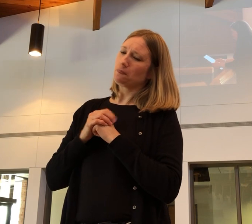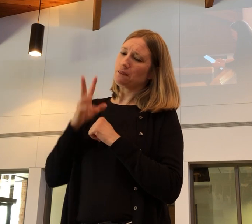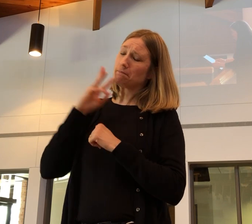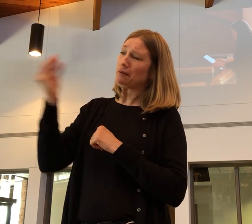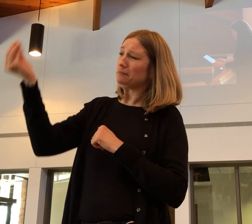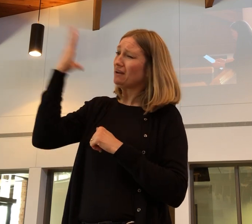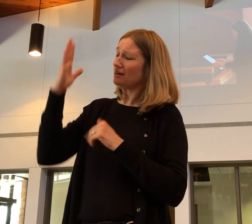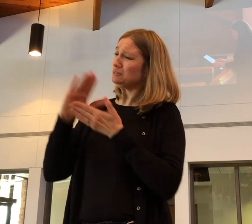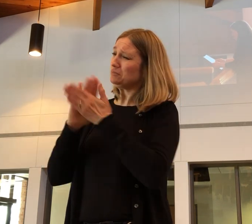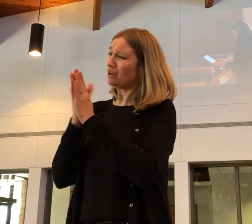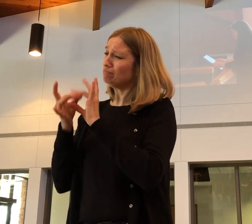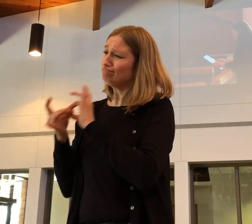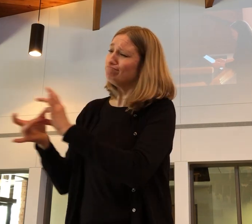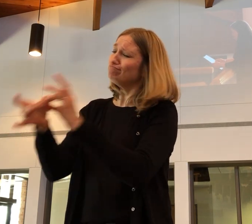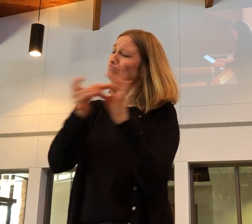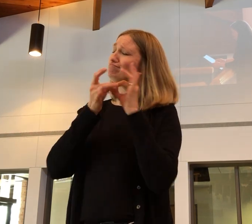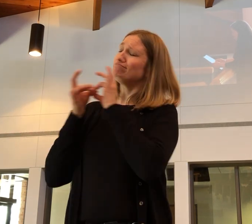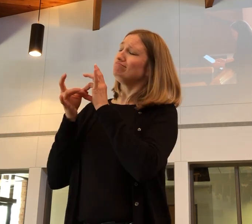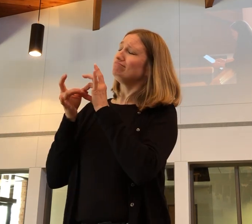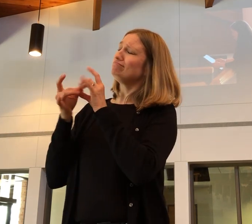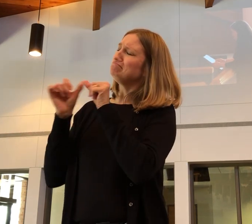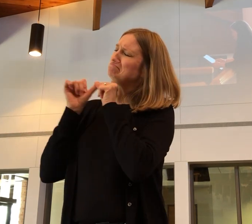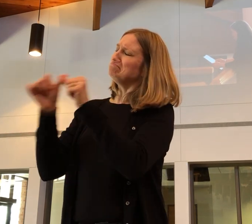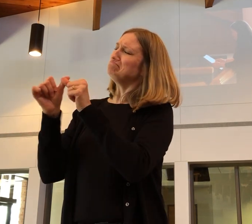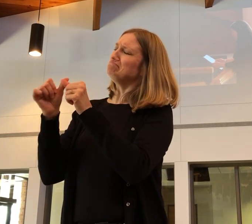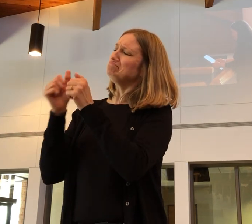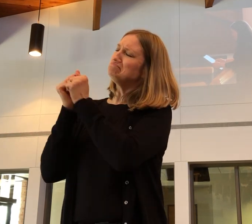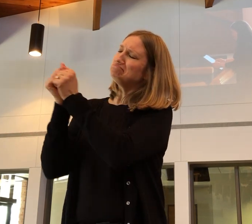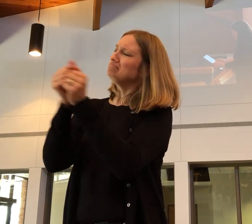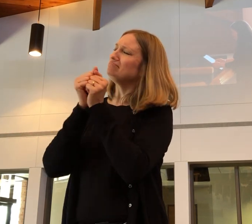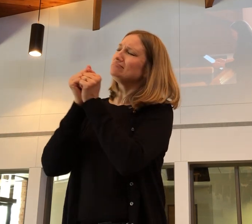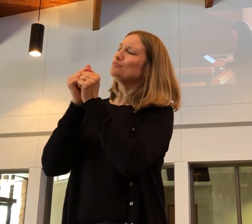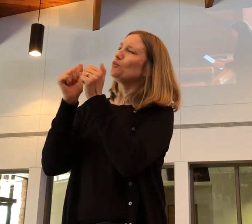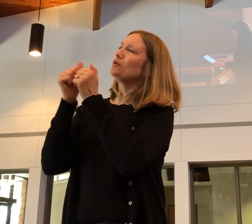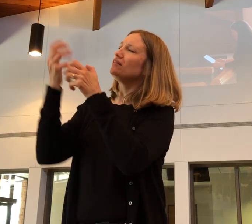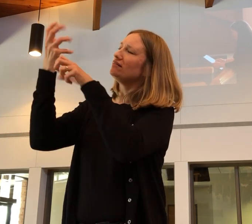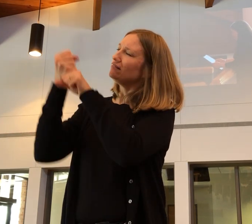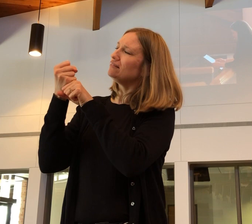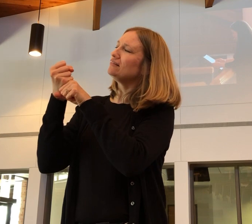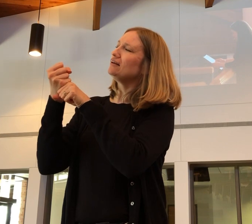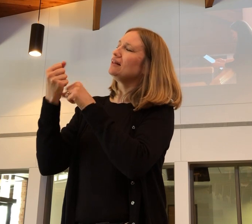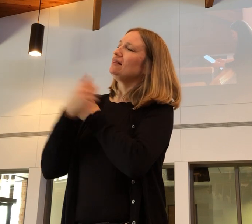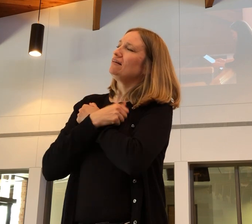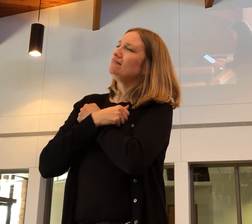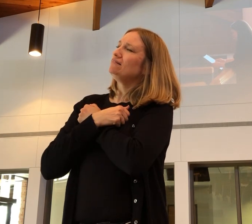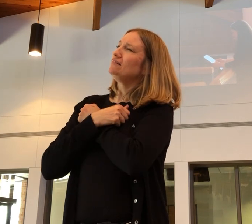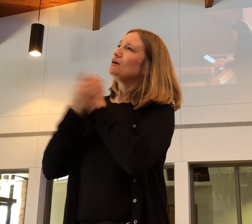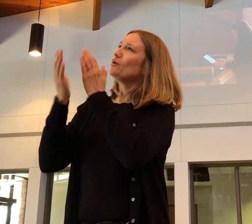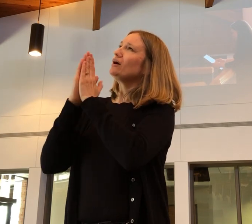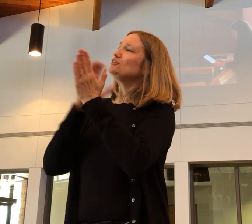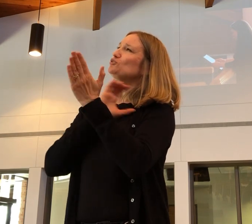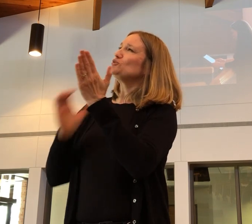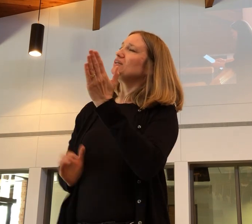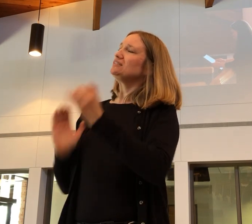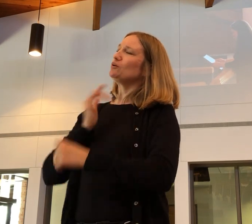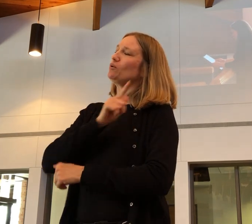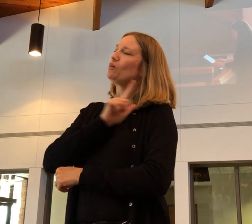in the fullness of faith, and keep us united in the fellowship of love. We ask this through Christ our